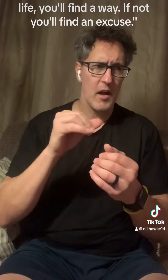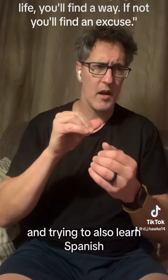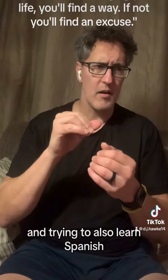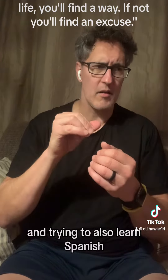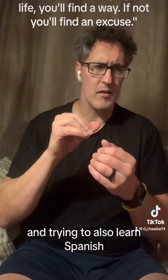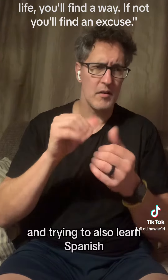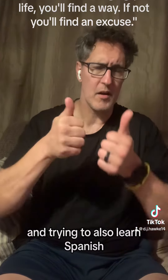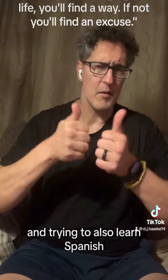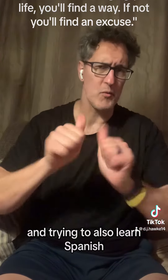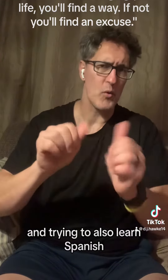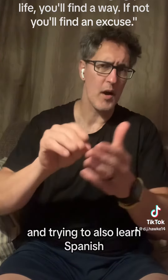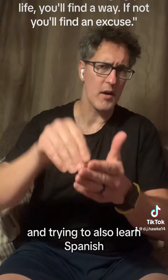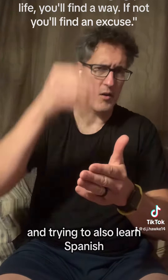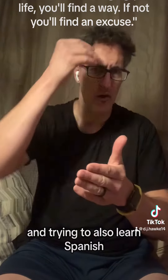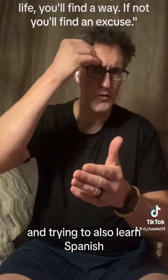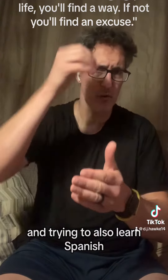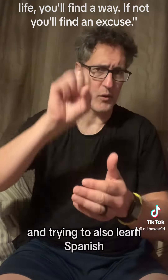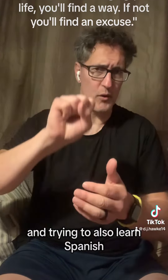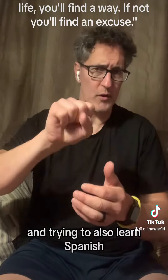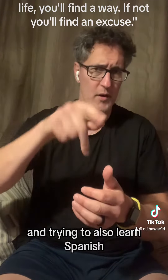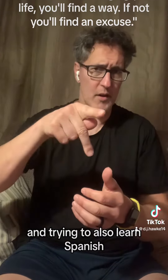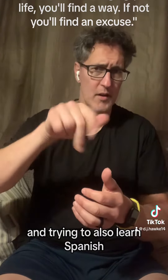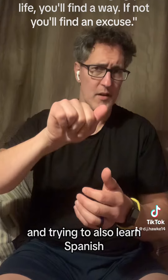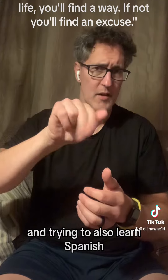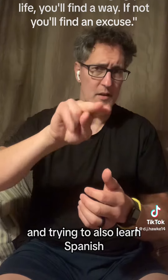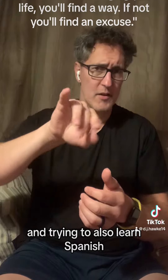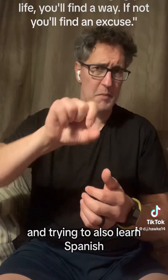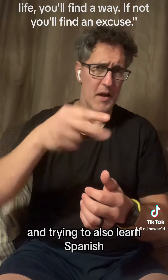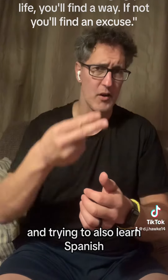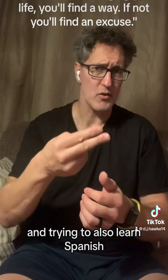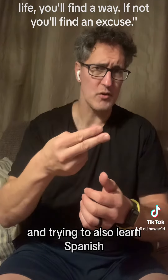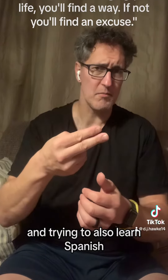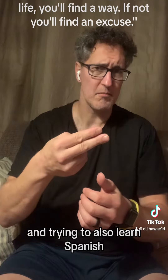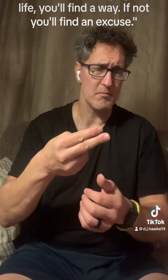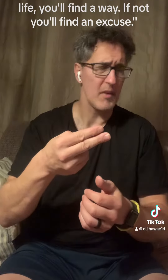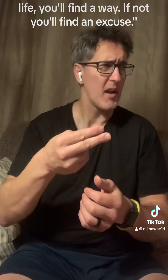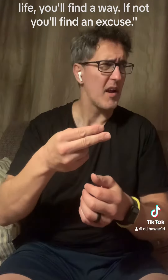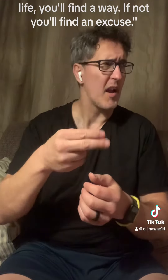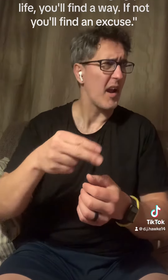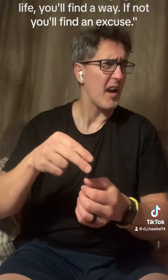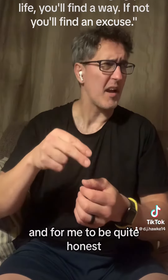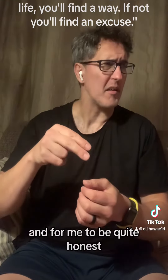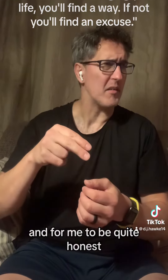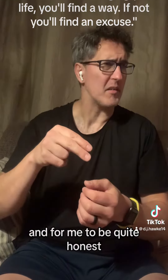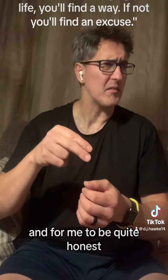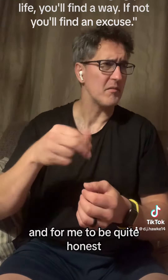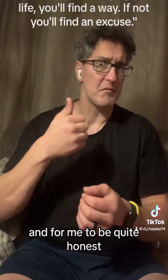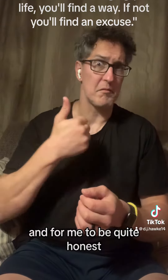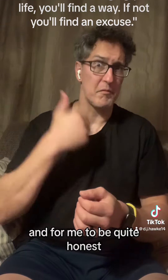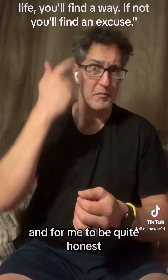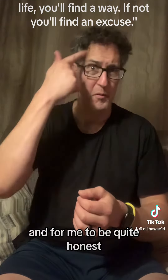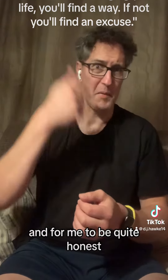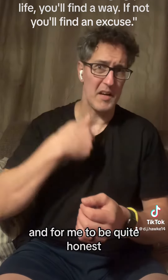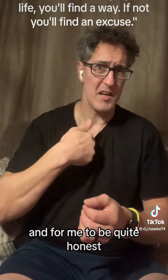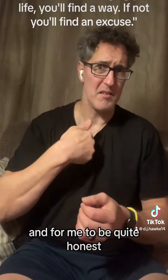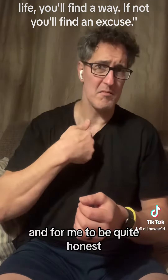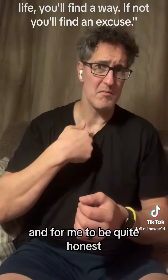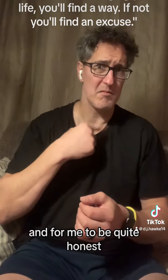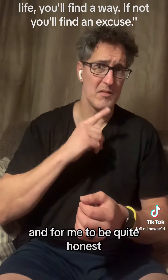and I'm trying to also learn Spanish. And for me, to